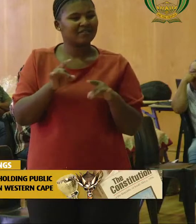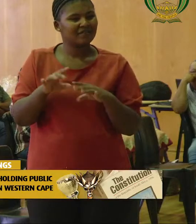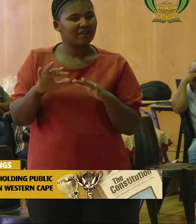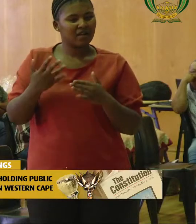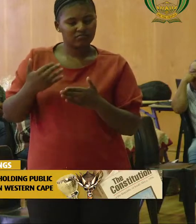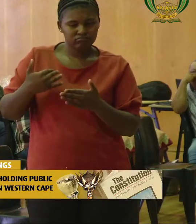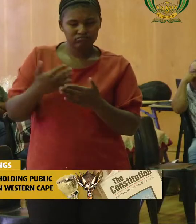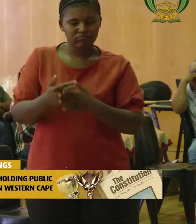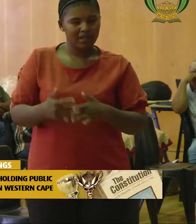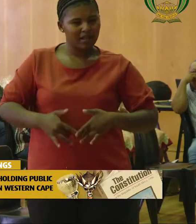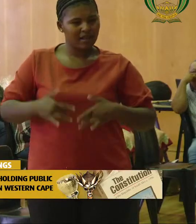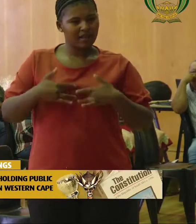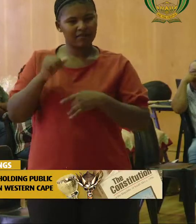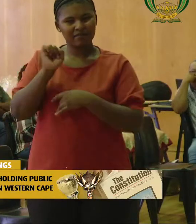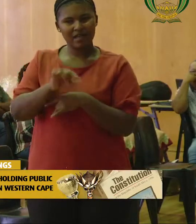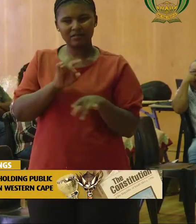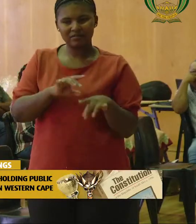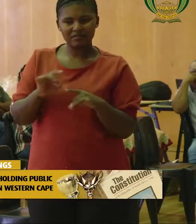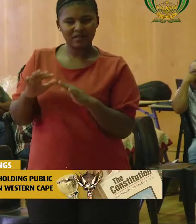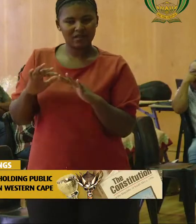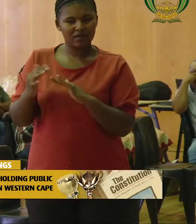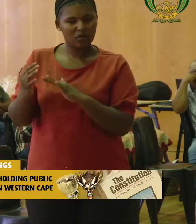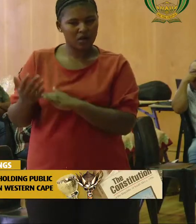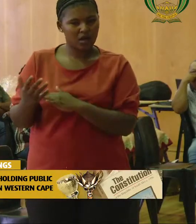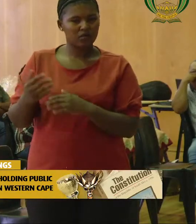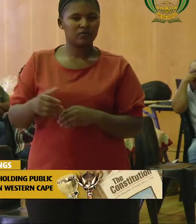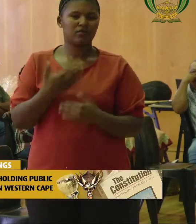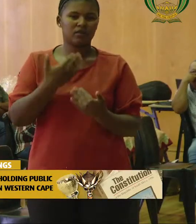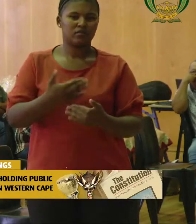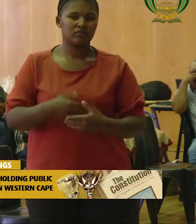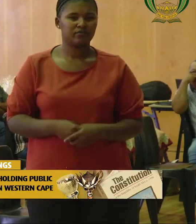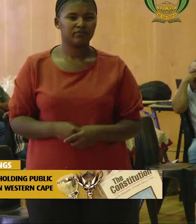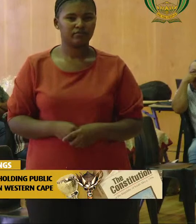to day. What are their means of surviving? Thank you.